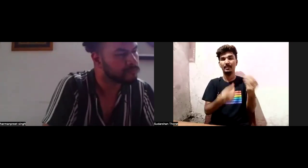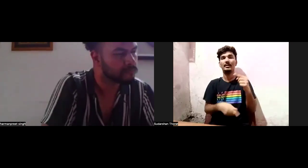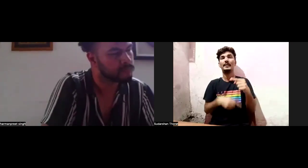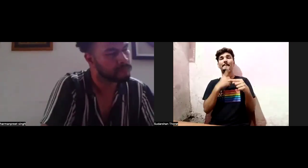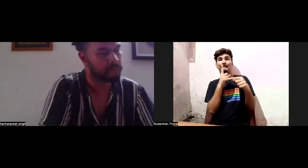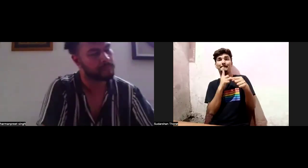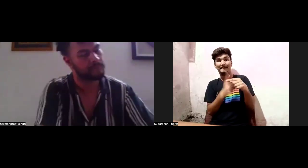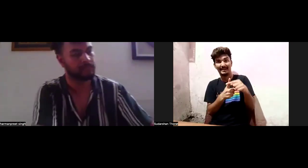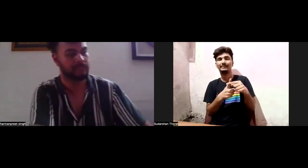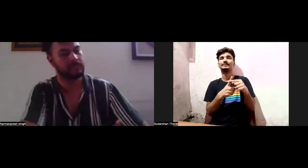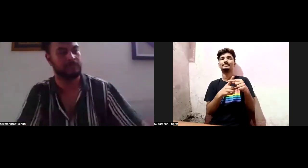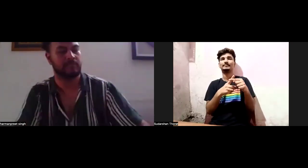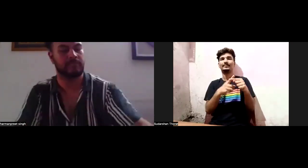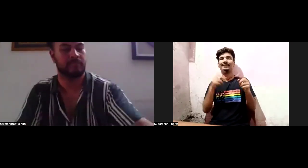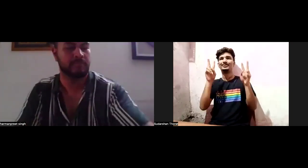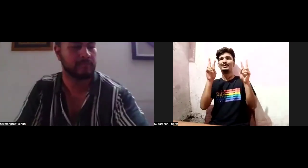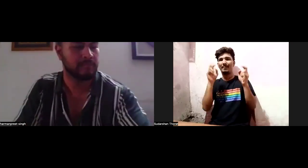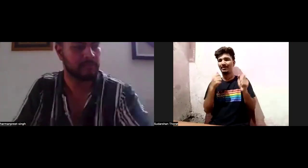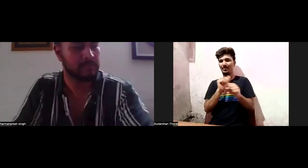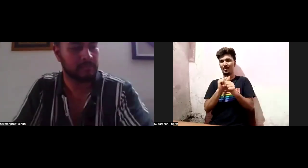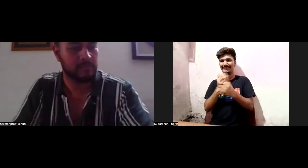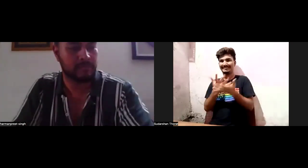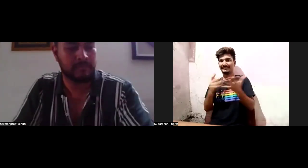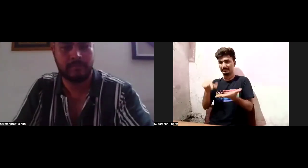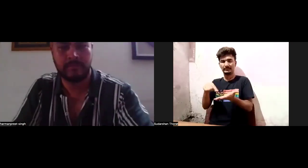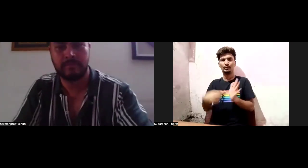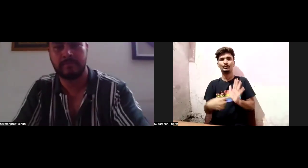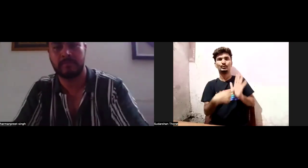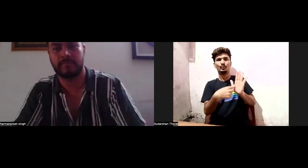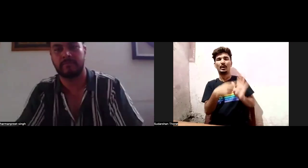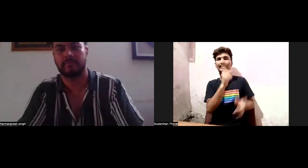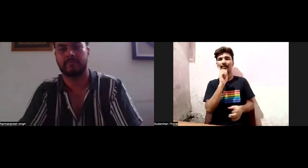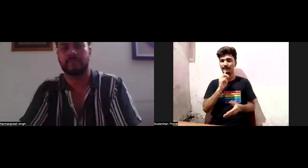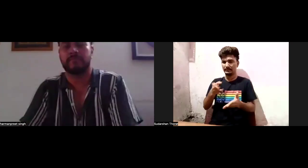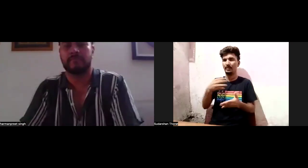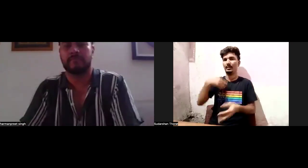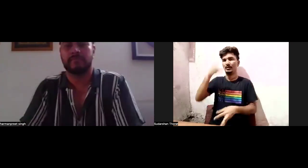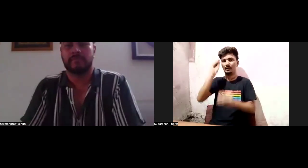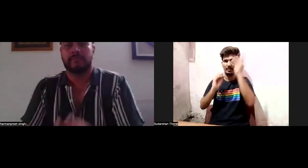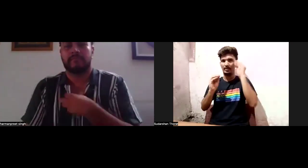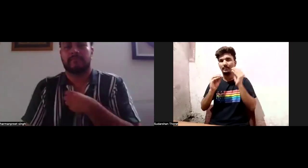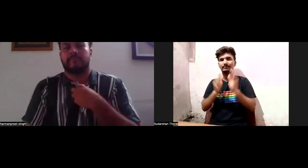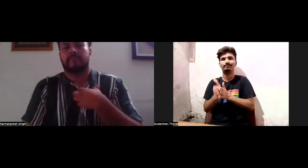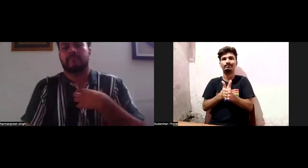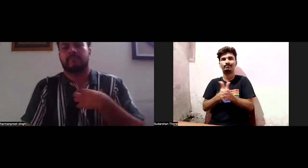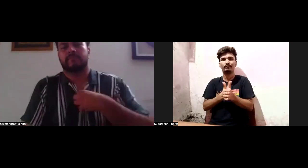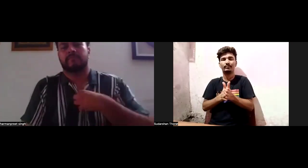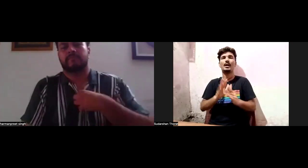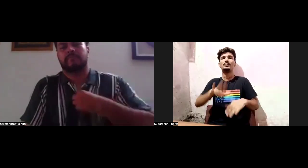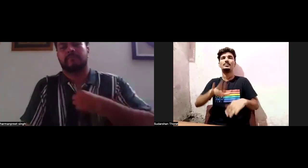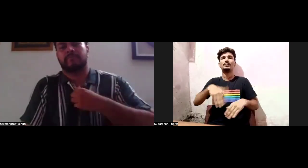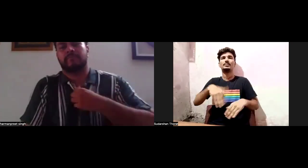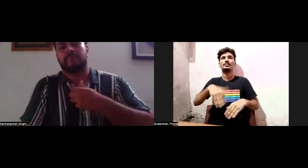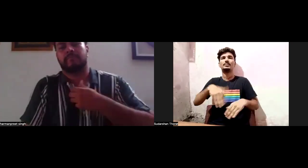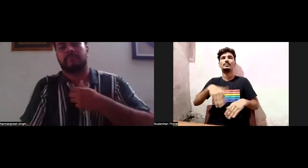understand the typical words which might not be easily understandable. We have to explain them. We have to show them the things,